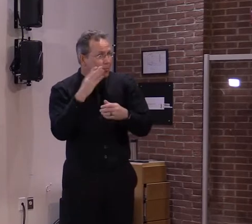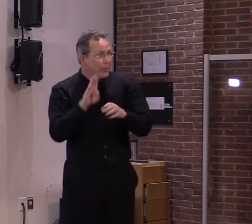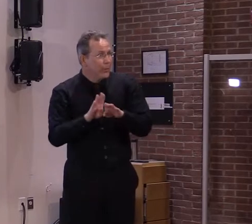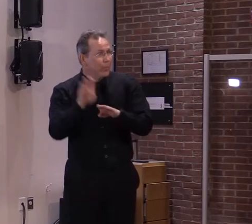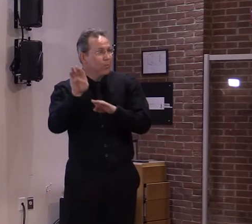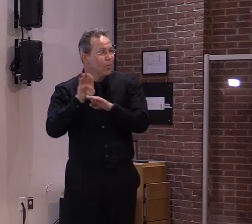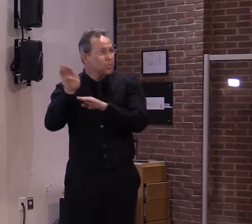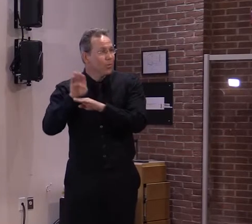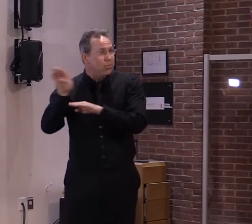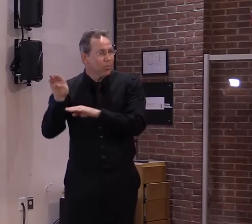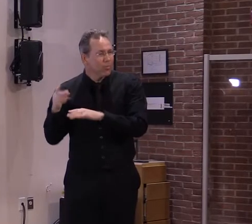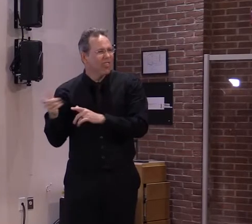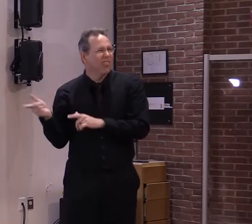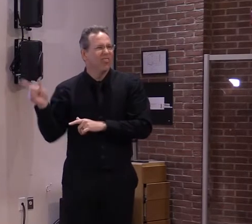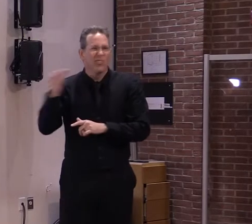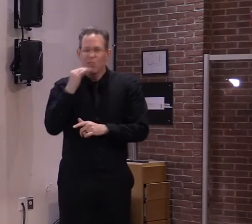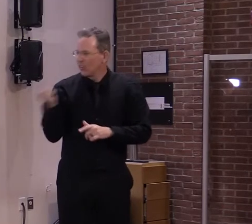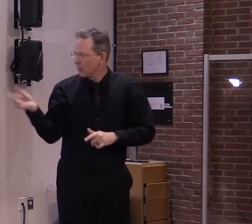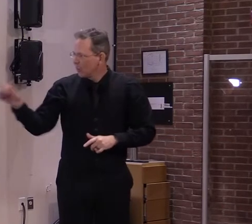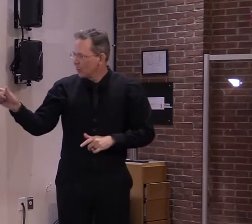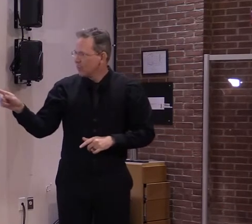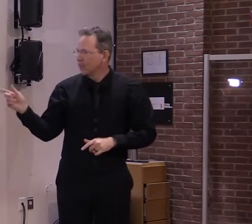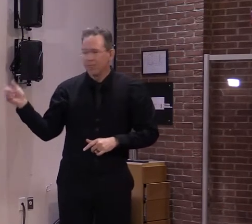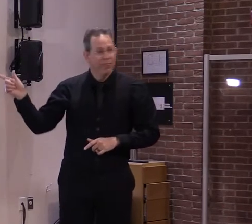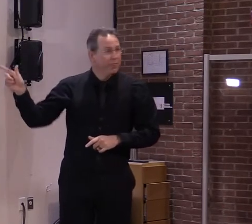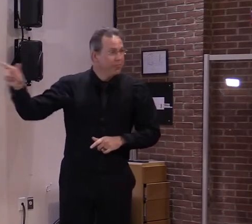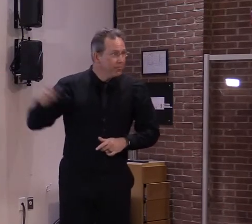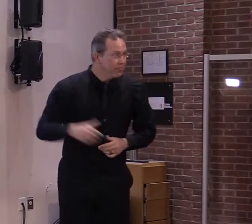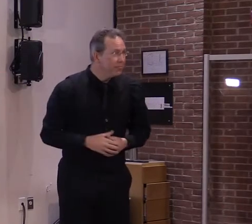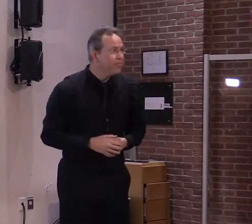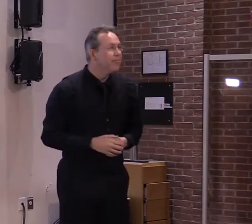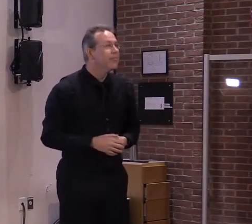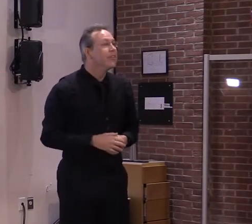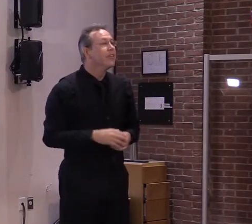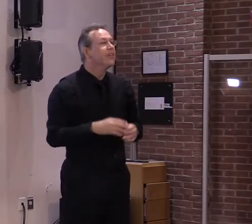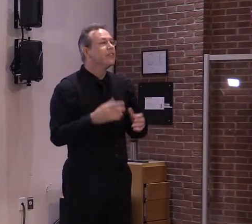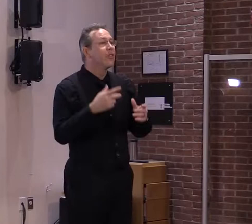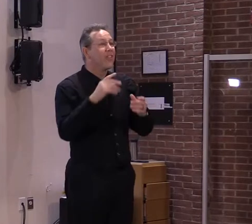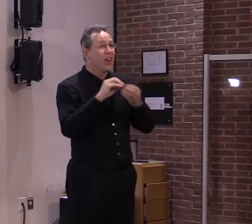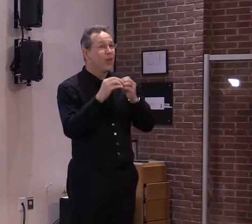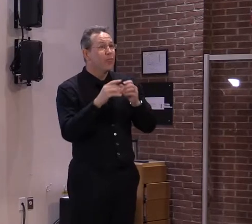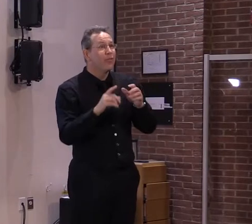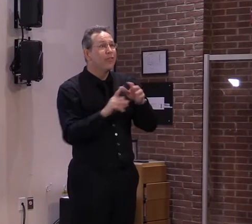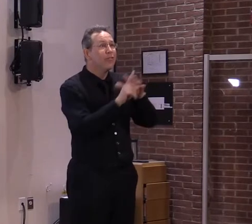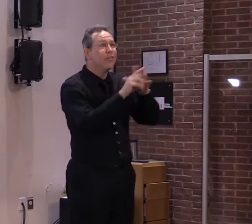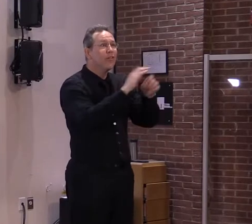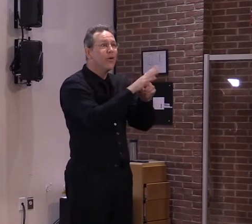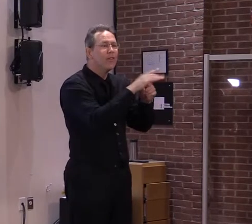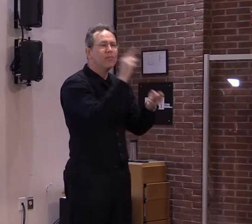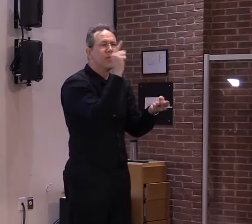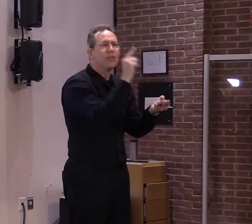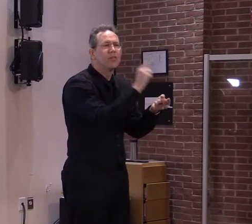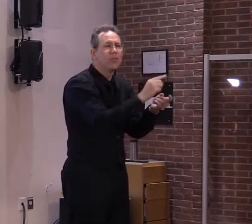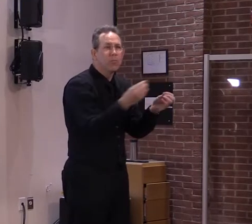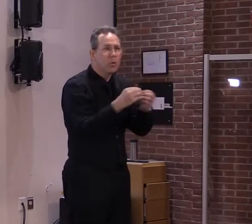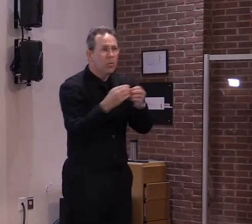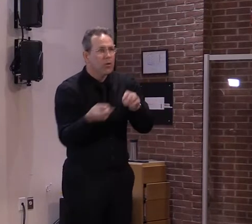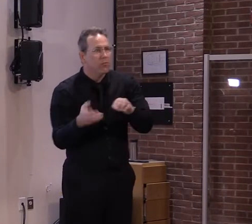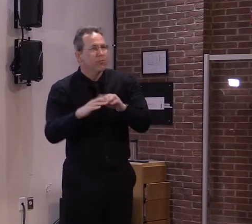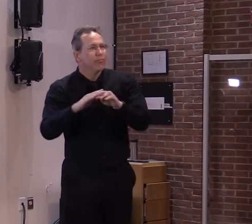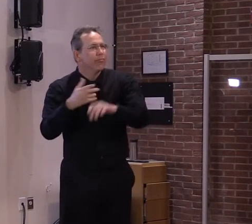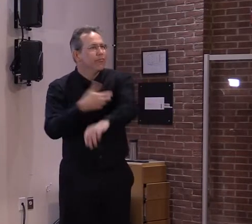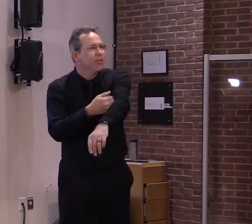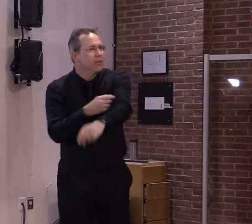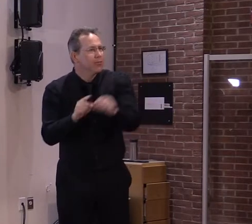its case rates stabilize and decrease, again indicating how important it's going to be for all of us to step up and